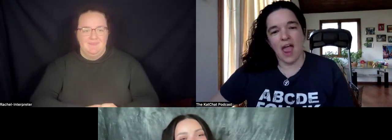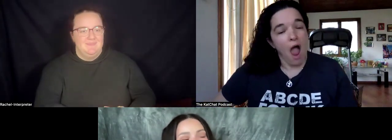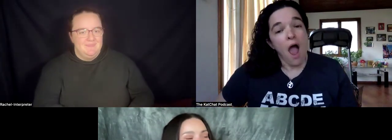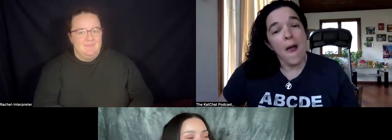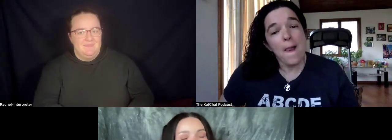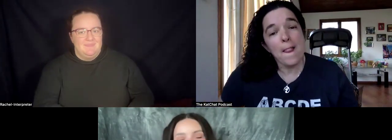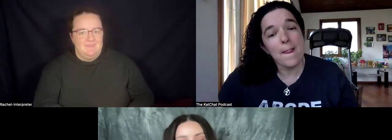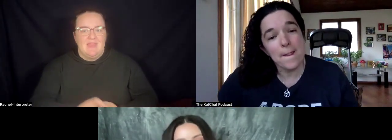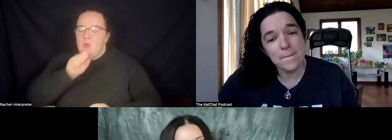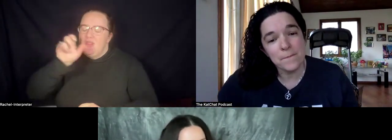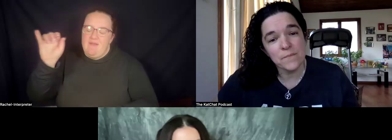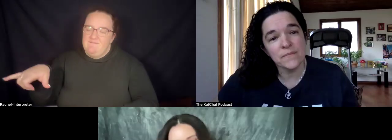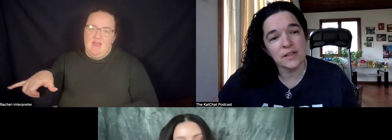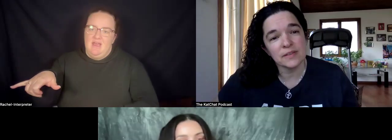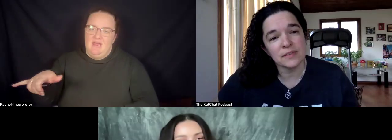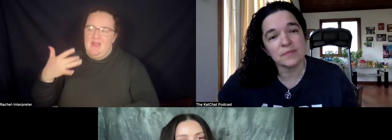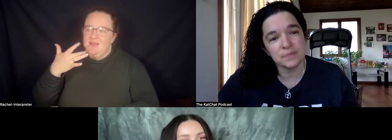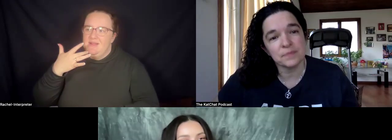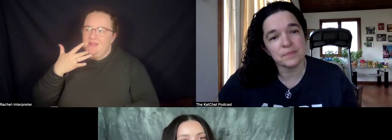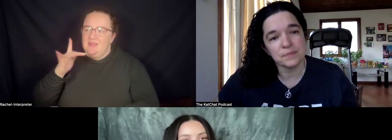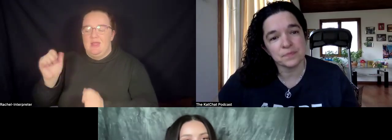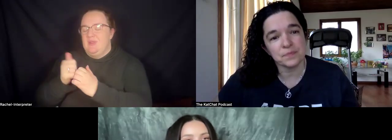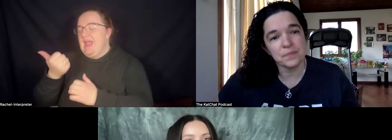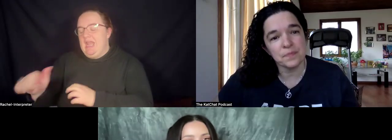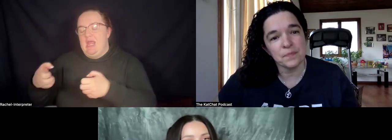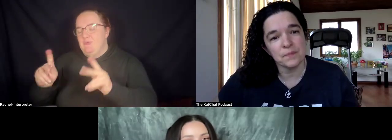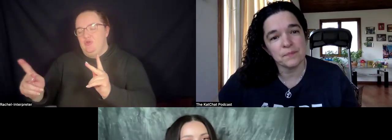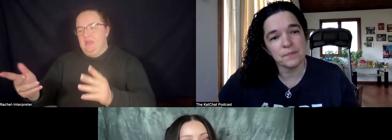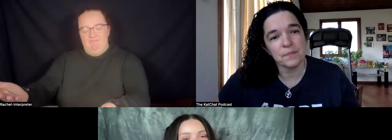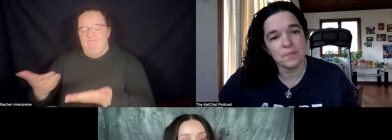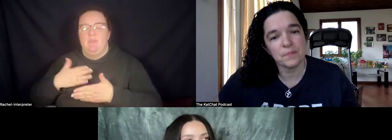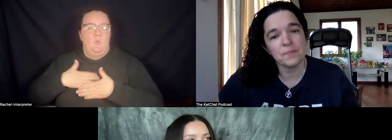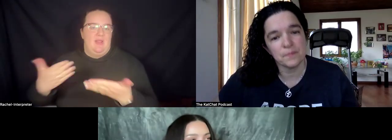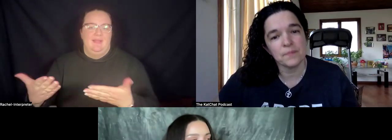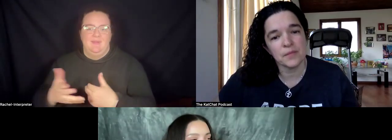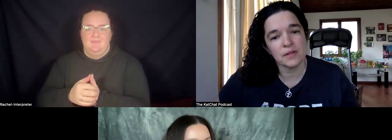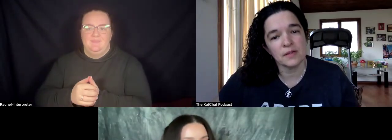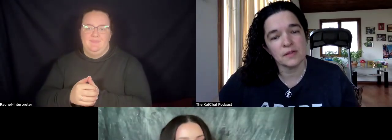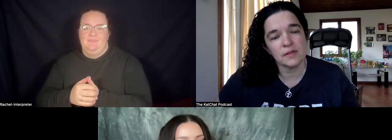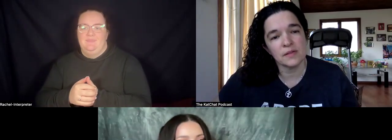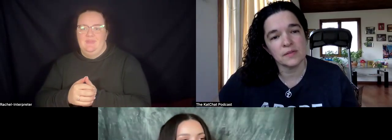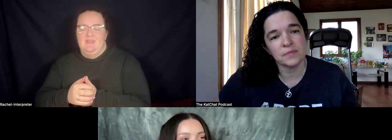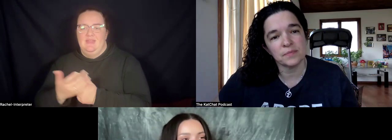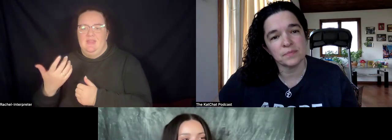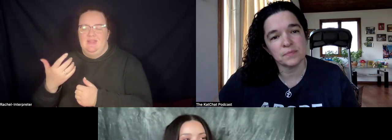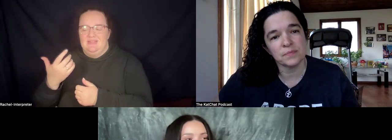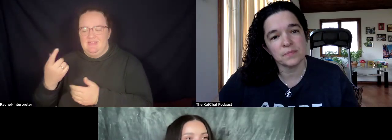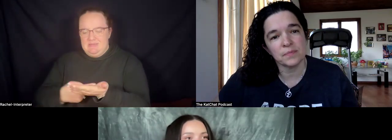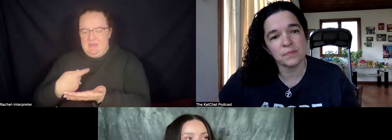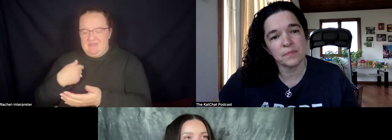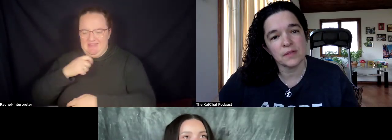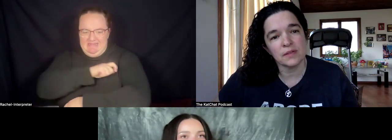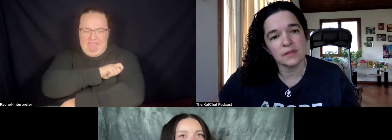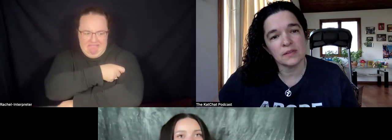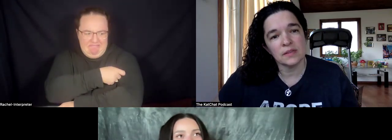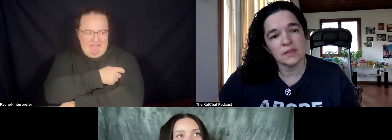No, would love that. I'm lucky with any opportunity that comes my way, really. So, because I have to pinch myself sometimes and